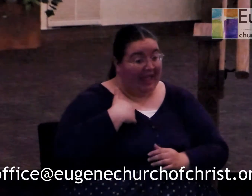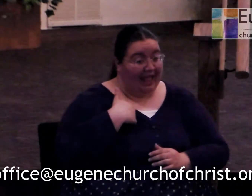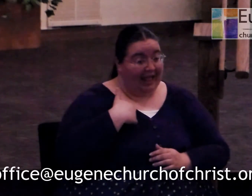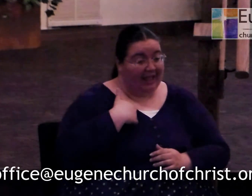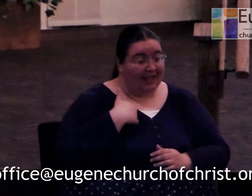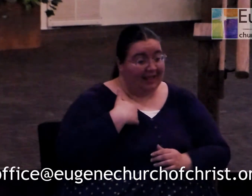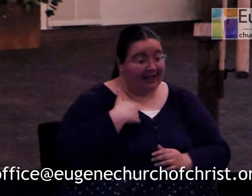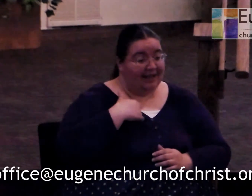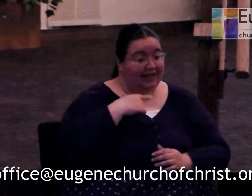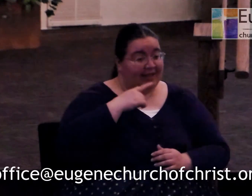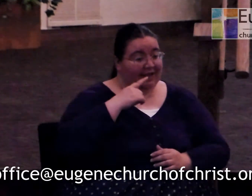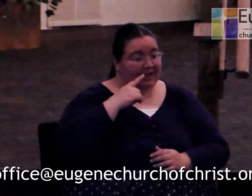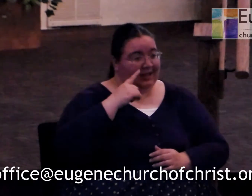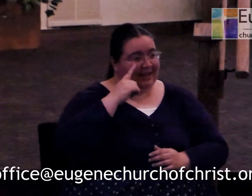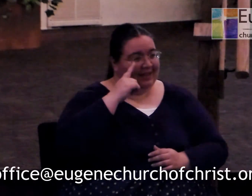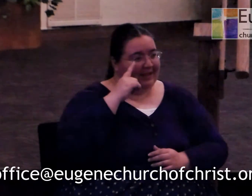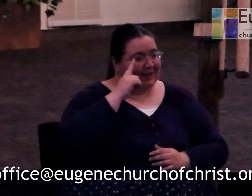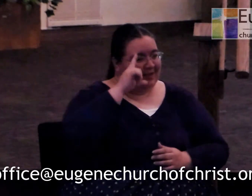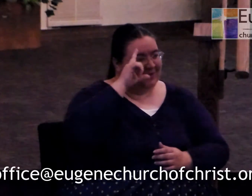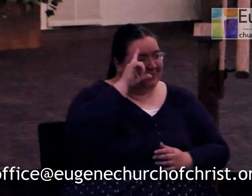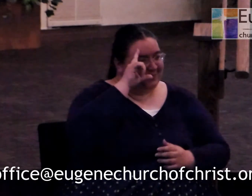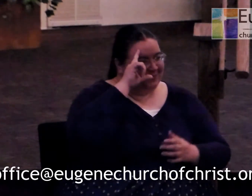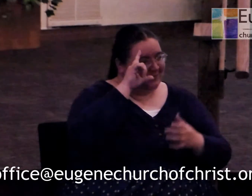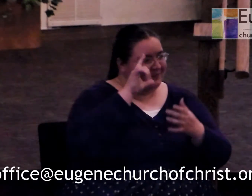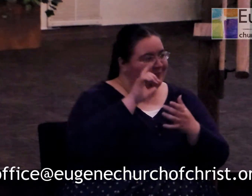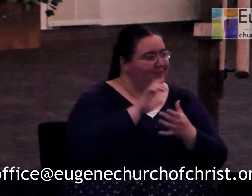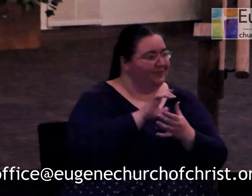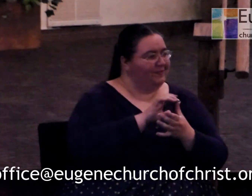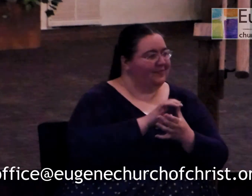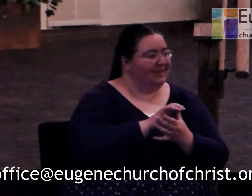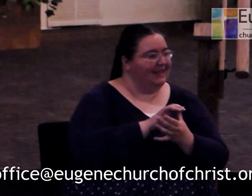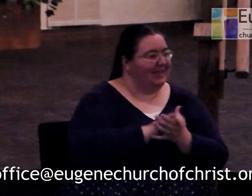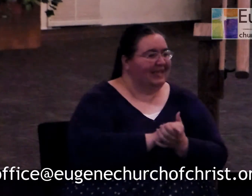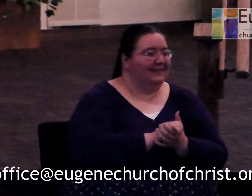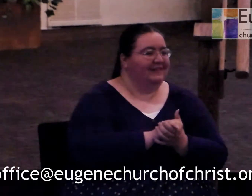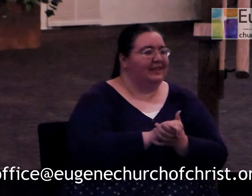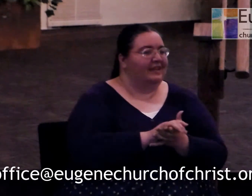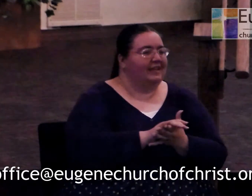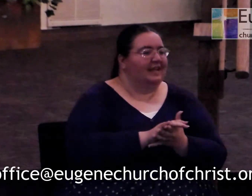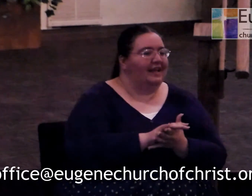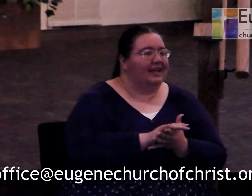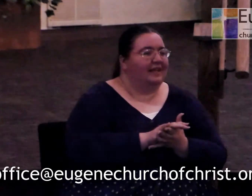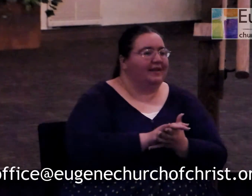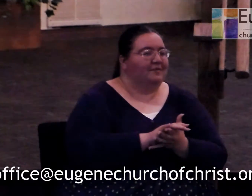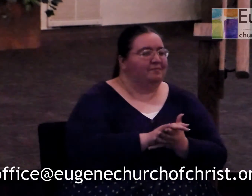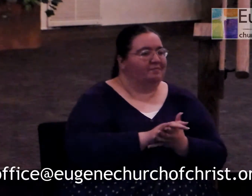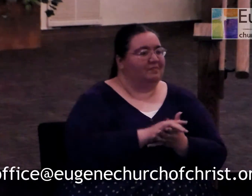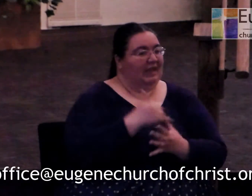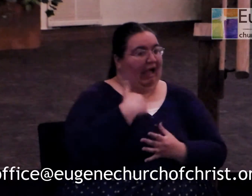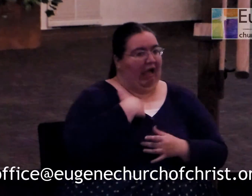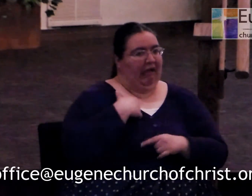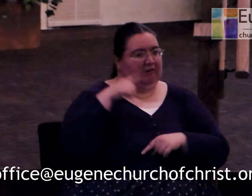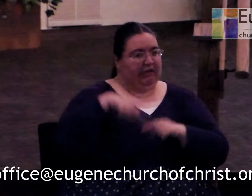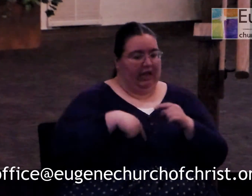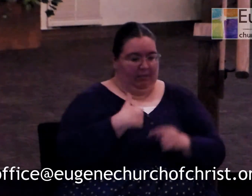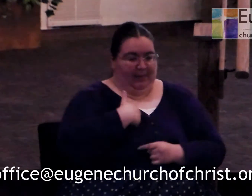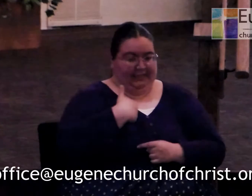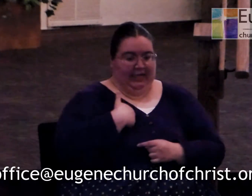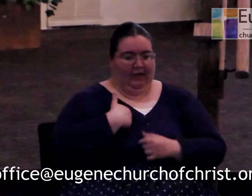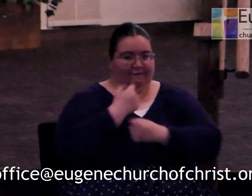I'm not going to save the city of Eugene. It's not going to be me alone. But if it's not you talking to someone about God,